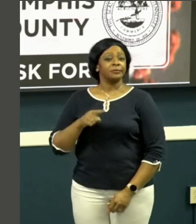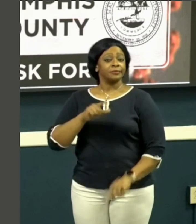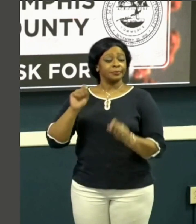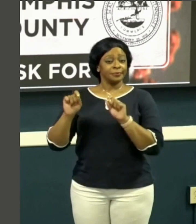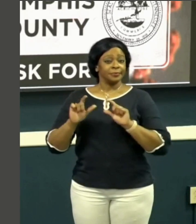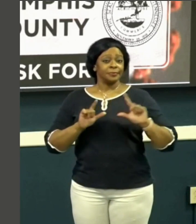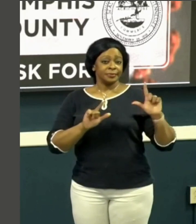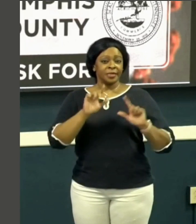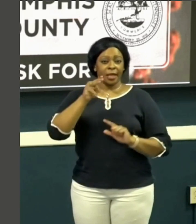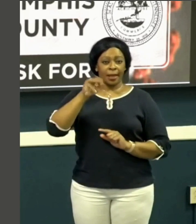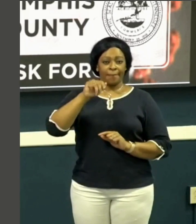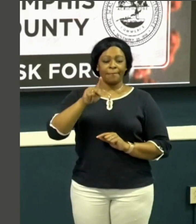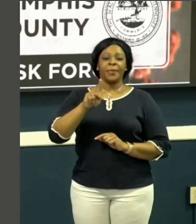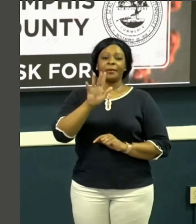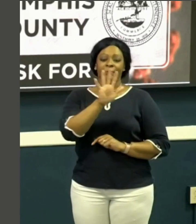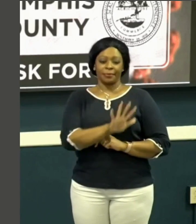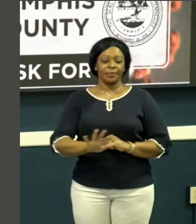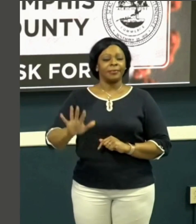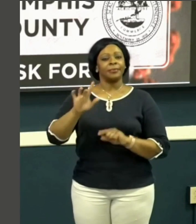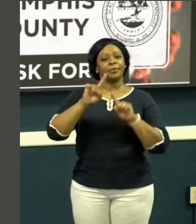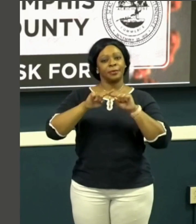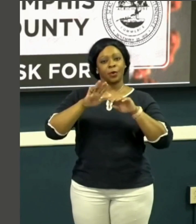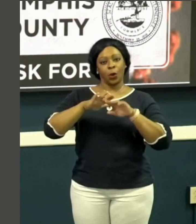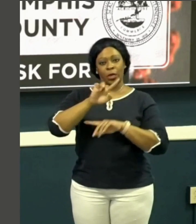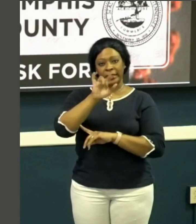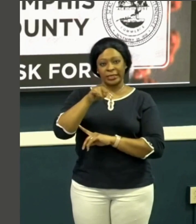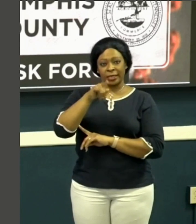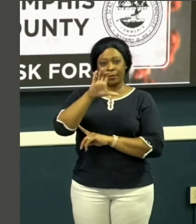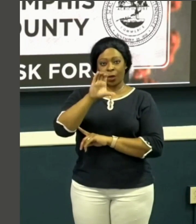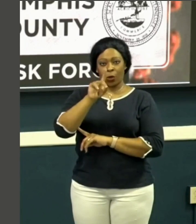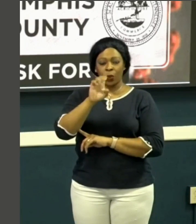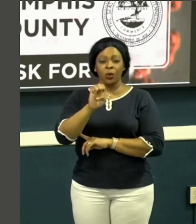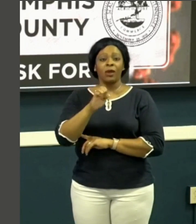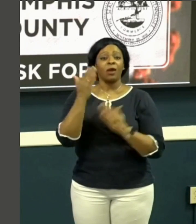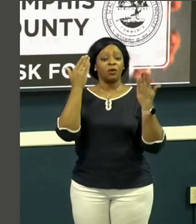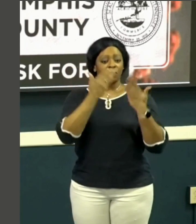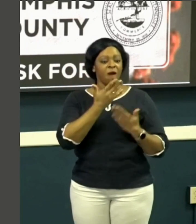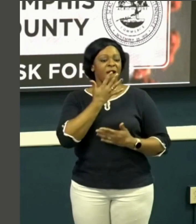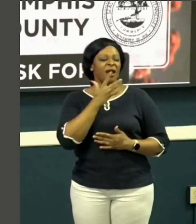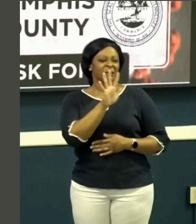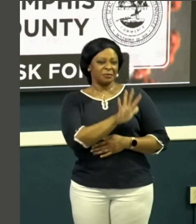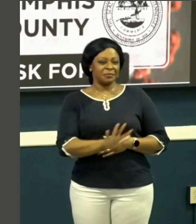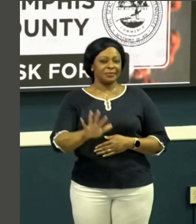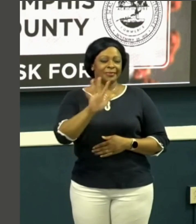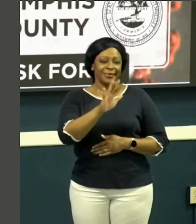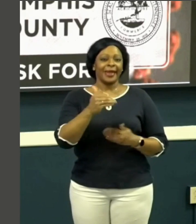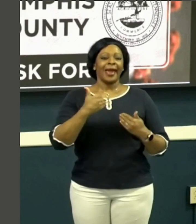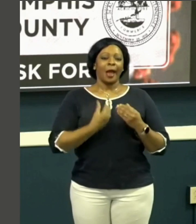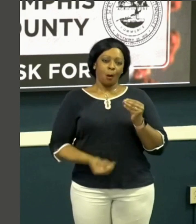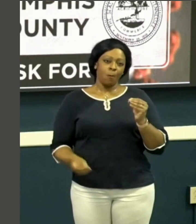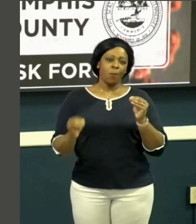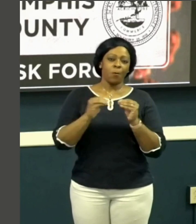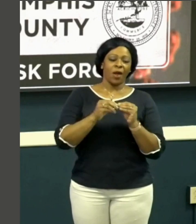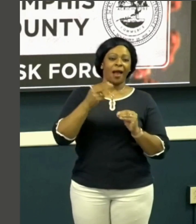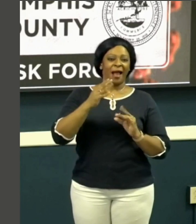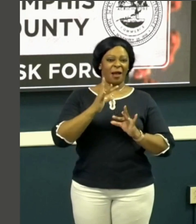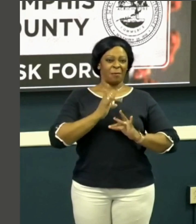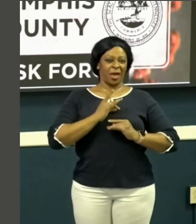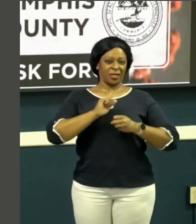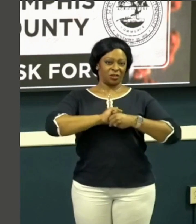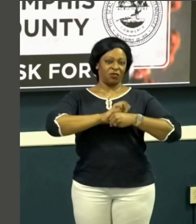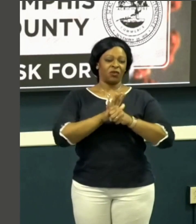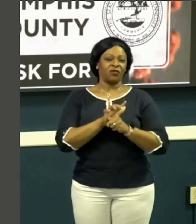This map shows active cases by zip code, with the darker areas representing areas that have more active cases at this